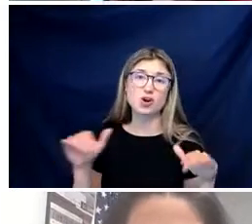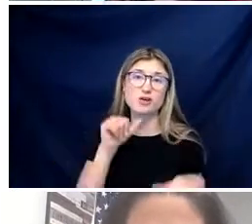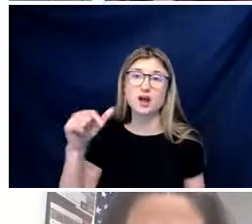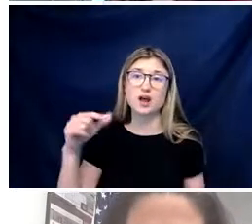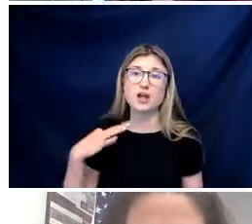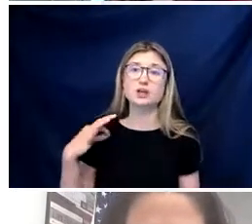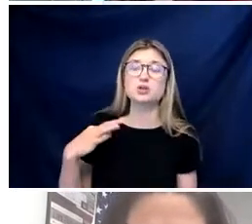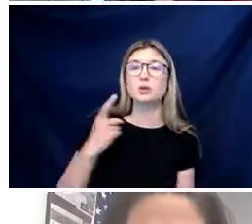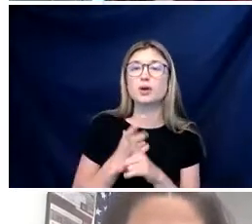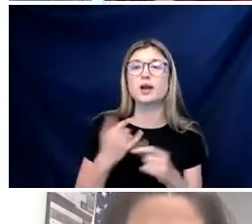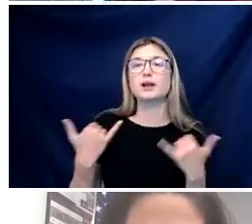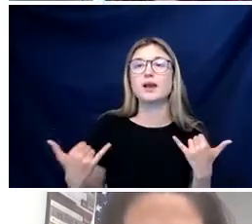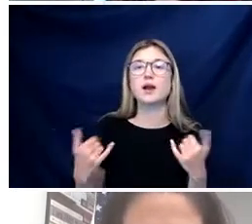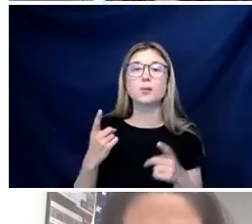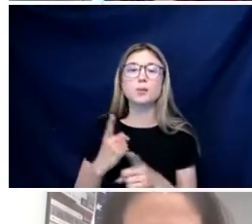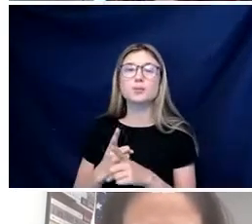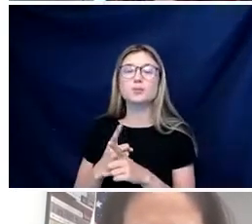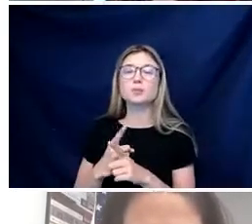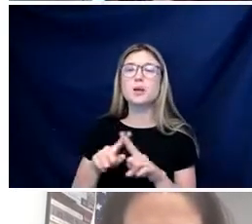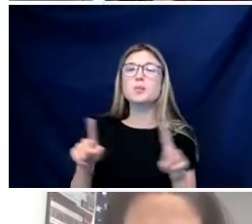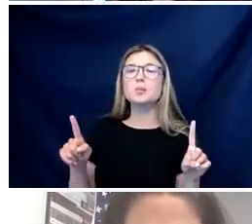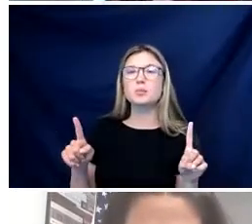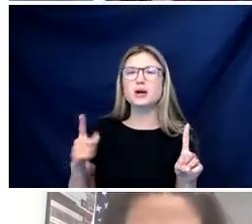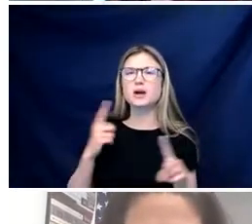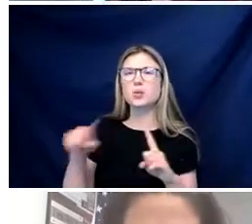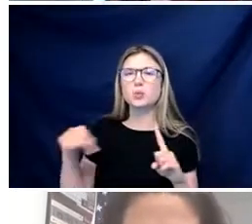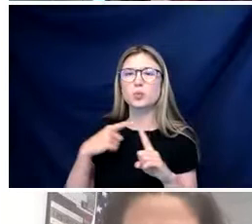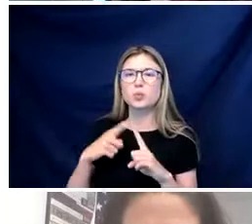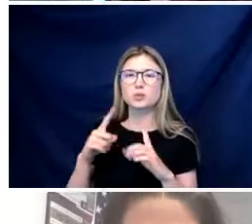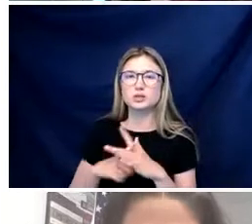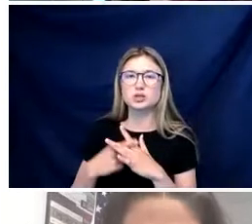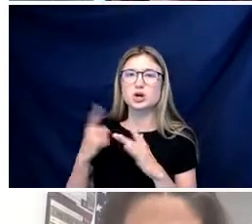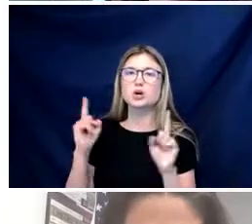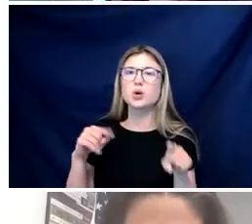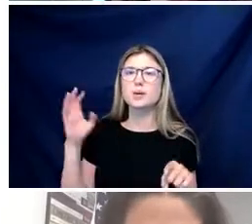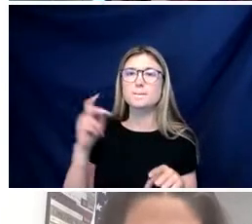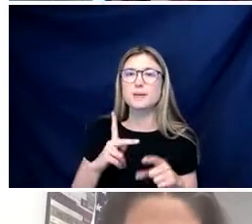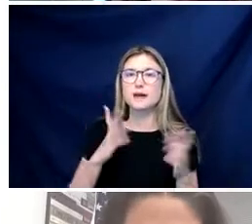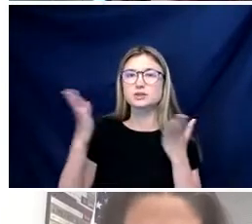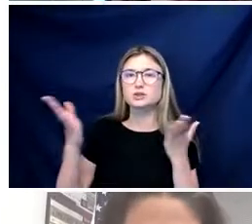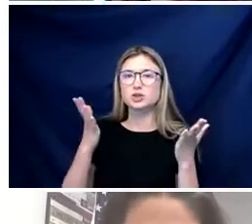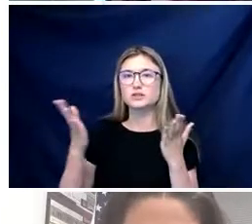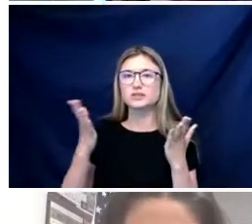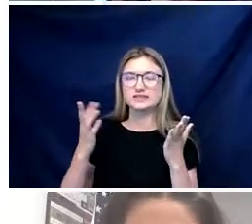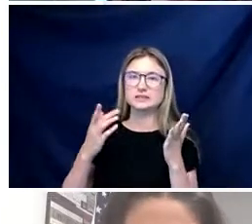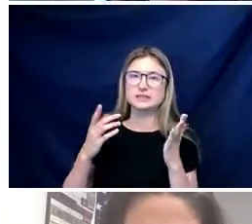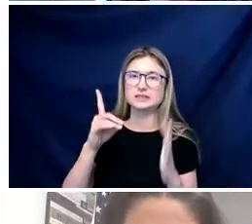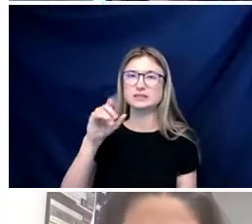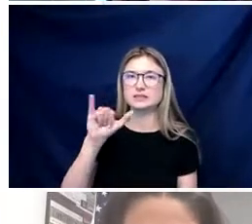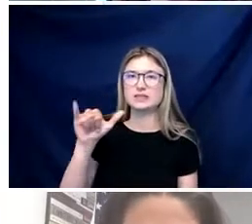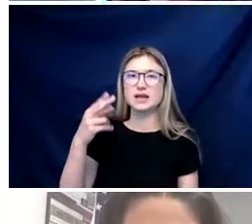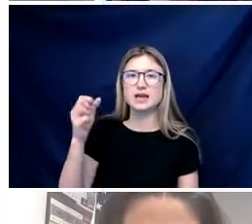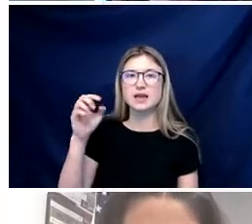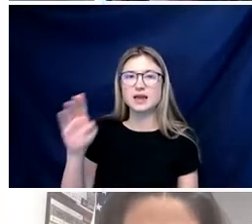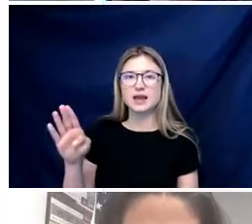yet. But when we start returning to services such as day habs, having in-home